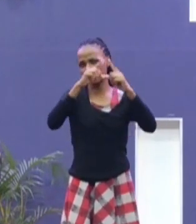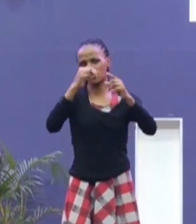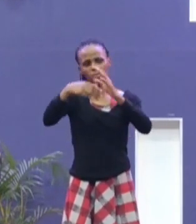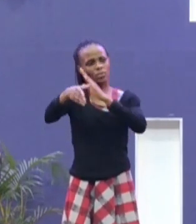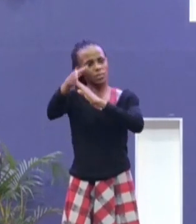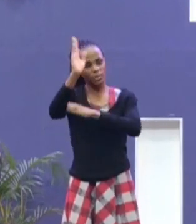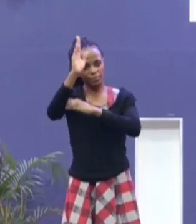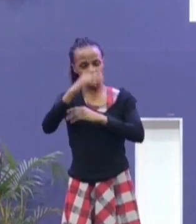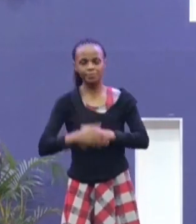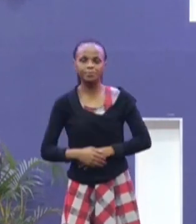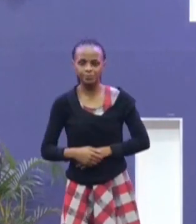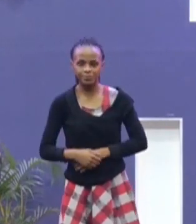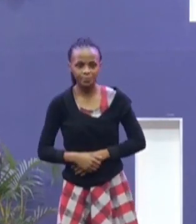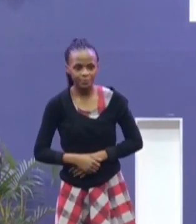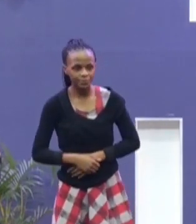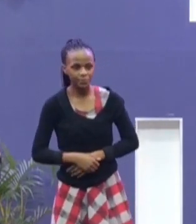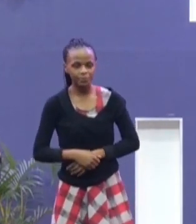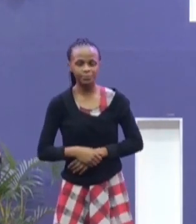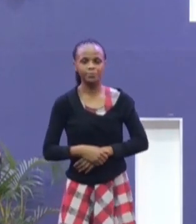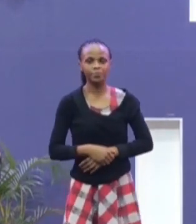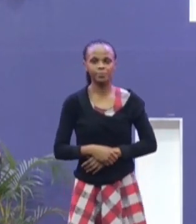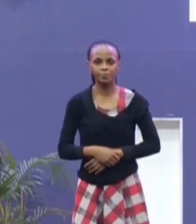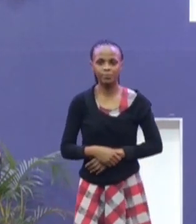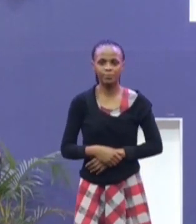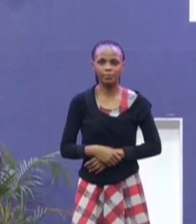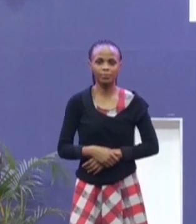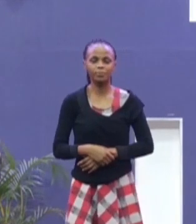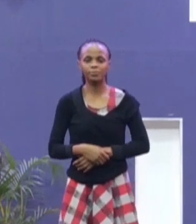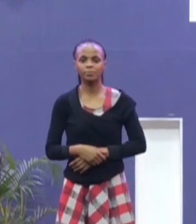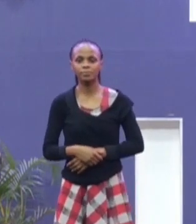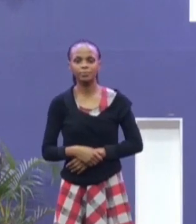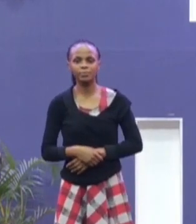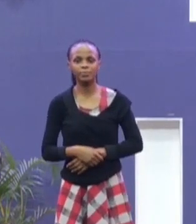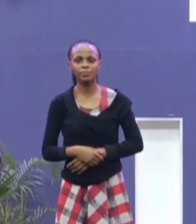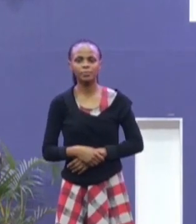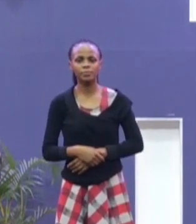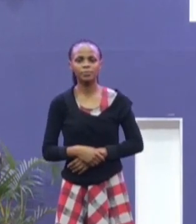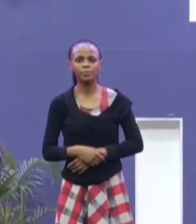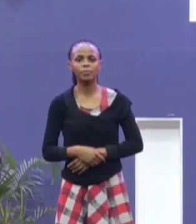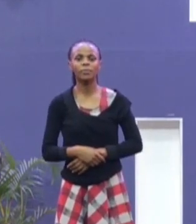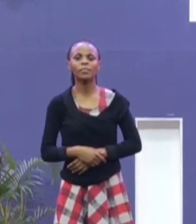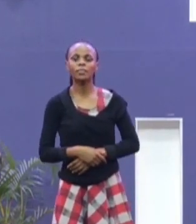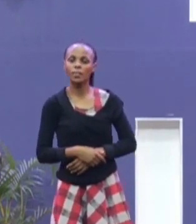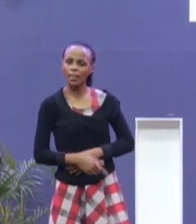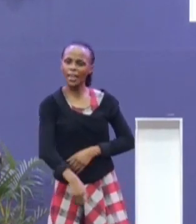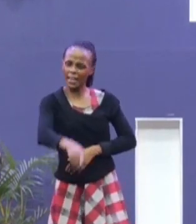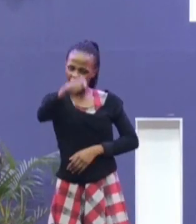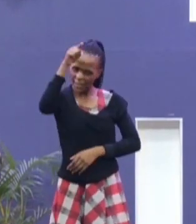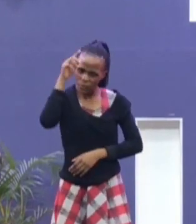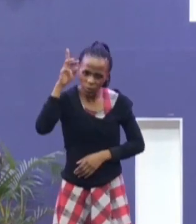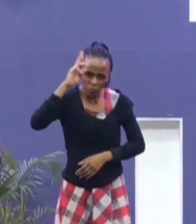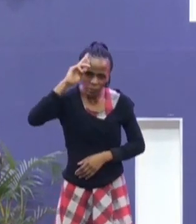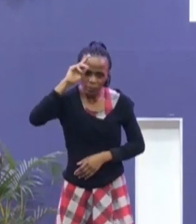chiliko chechogera na yenga guoblambo bugenda mu direction indala. Yet, you have changed the citizenship